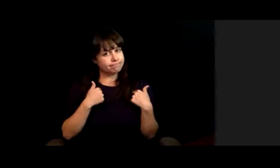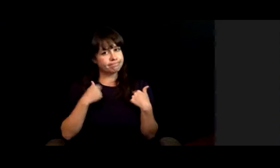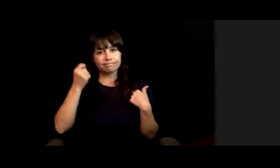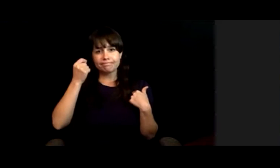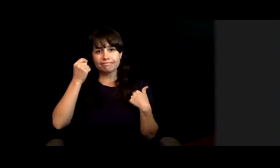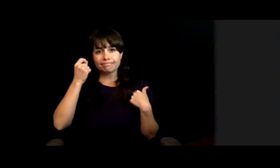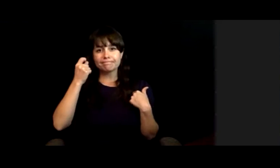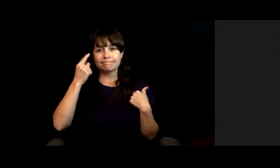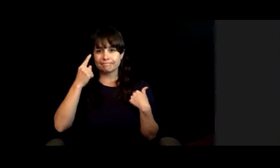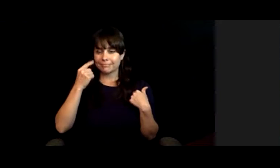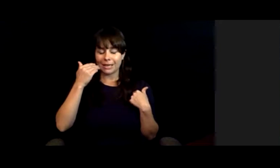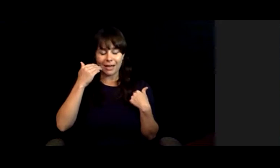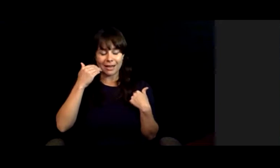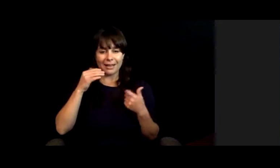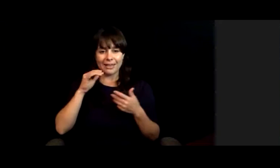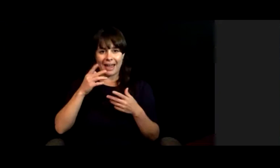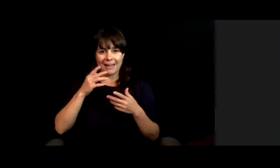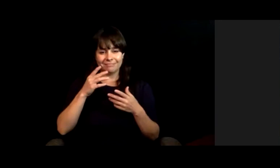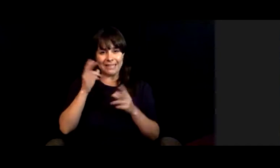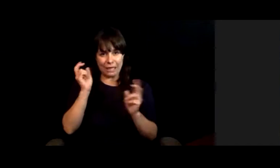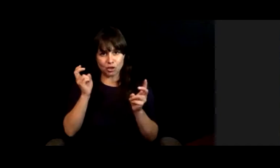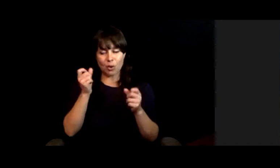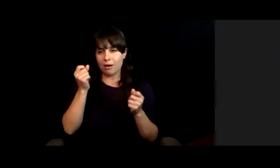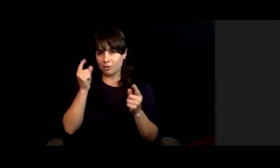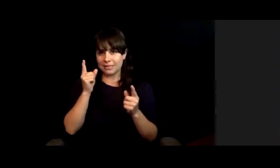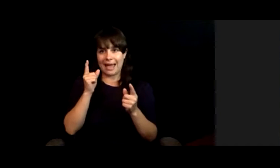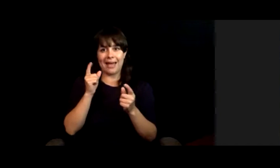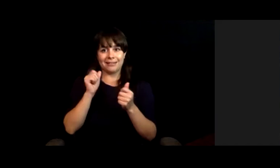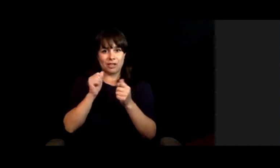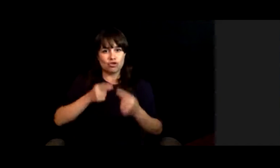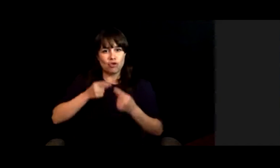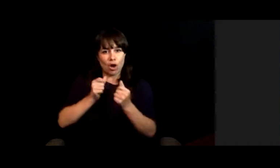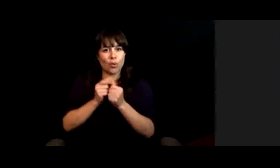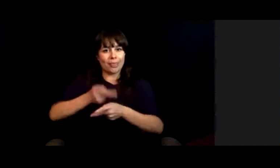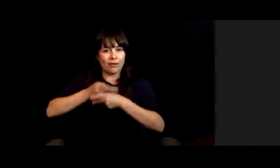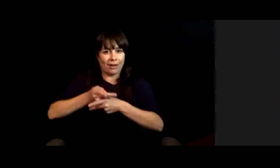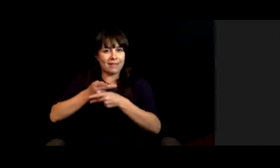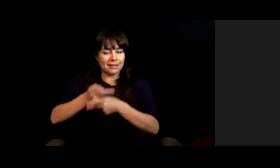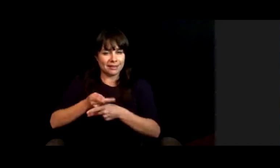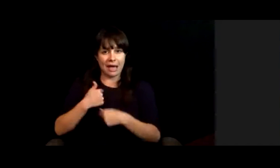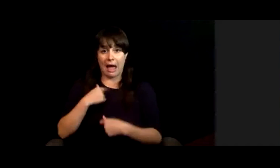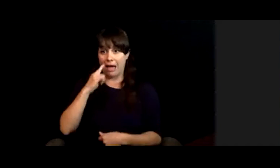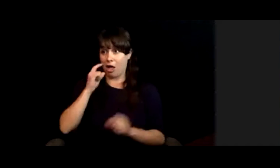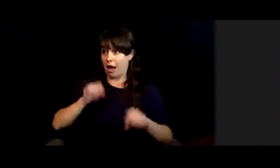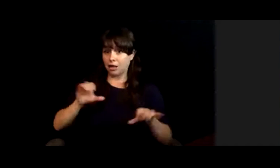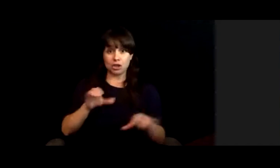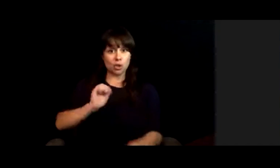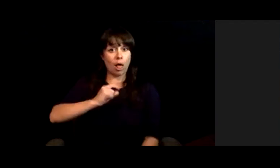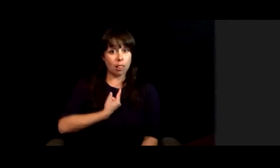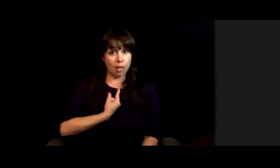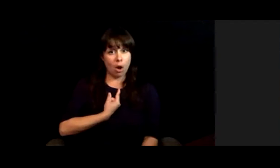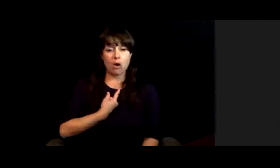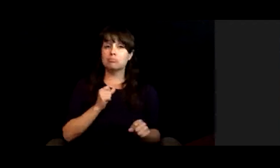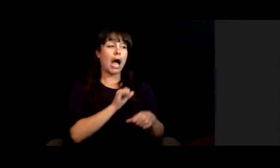I'm acutely familiar with this issue, and I know exactly. And I thought I could do it by myself, and I thought I could have a